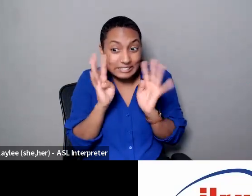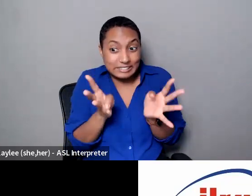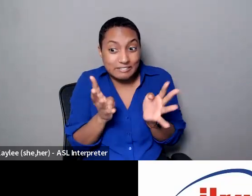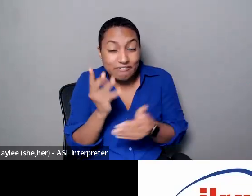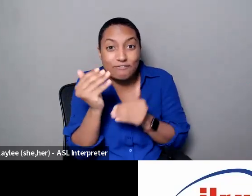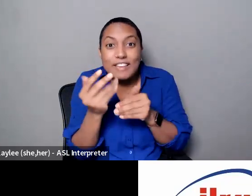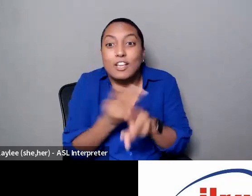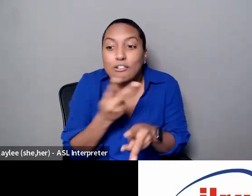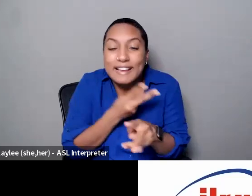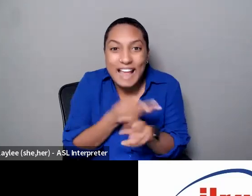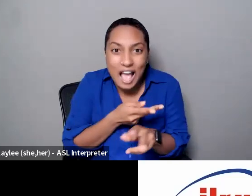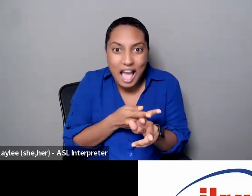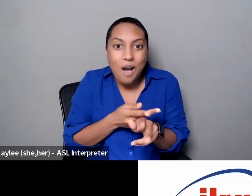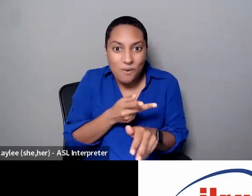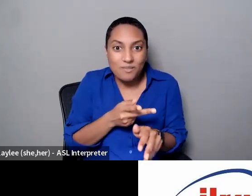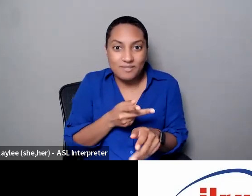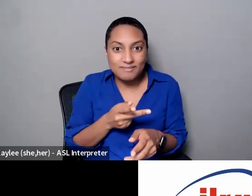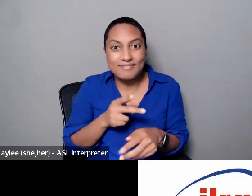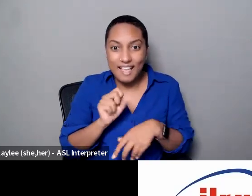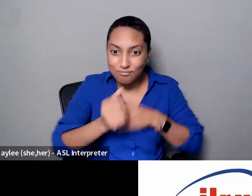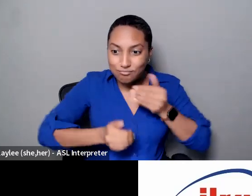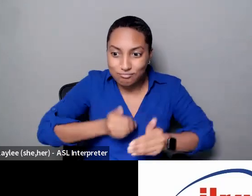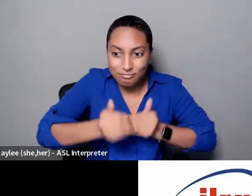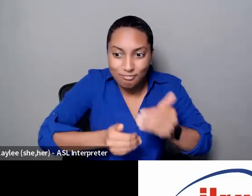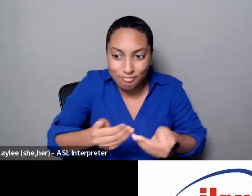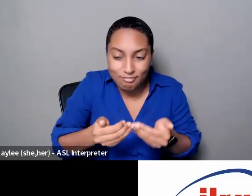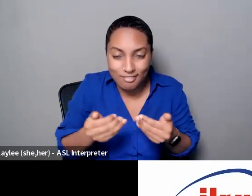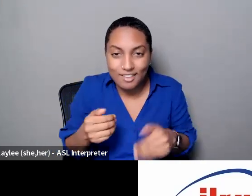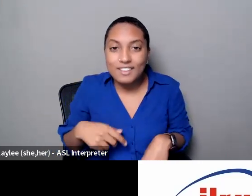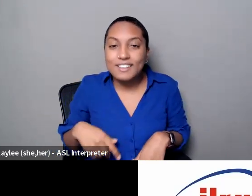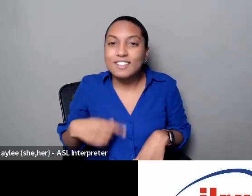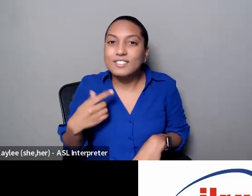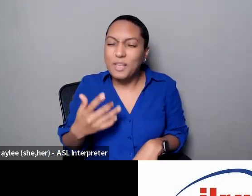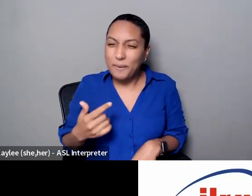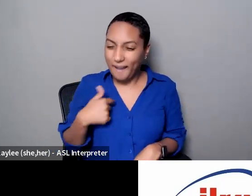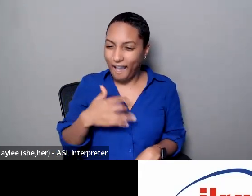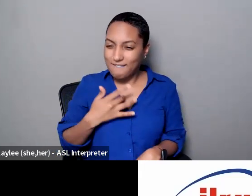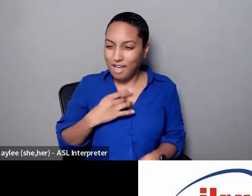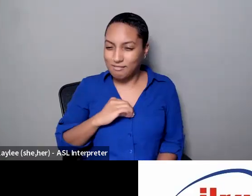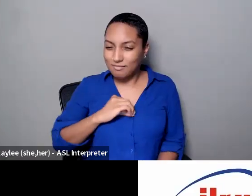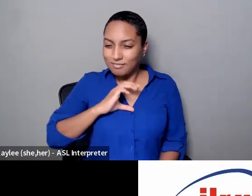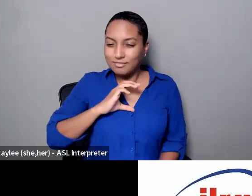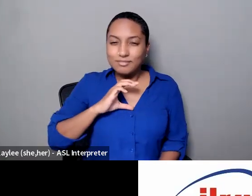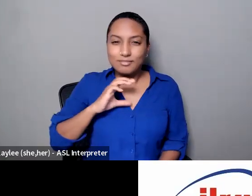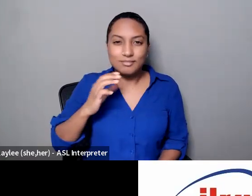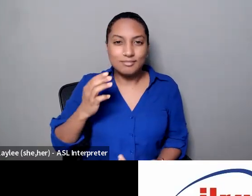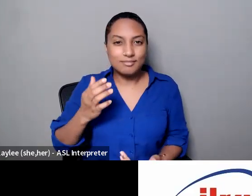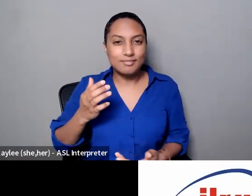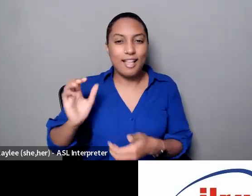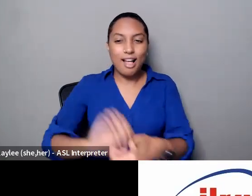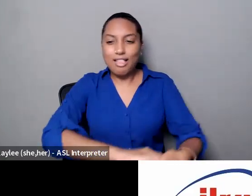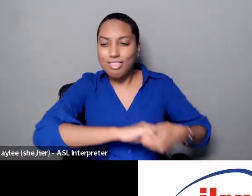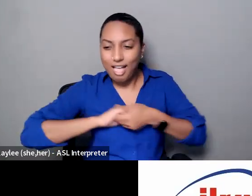me, the sense of empowerment and collective voice